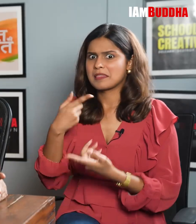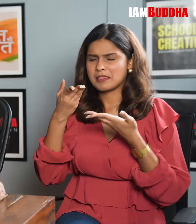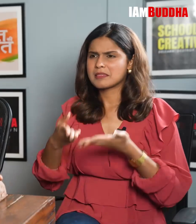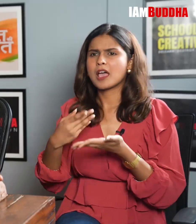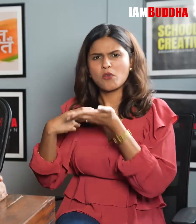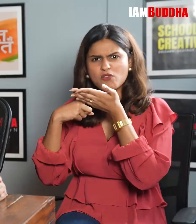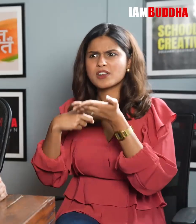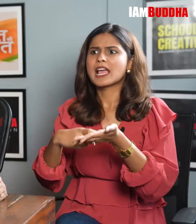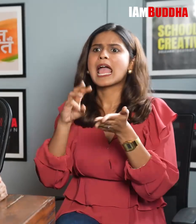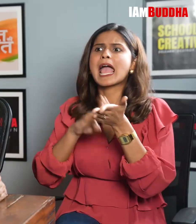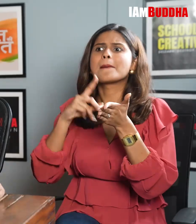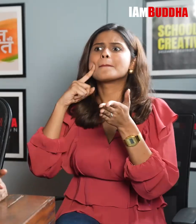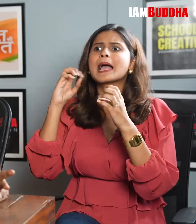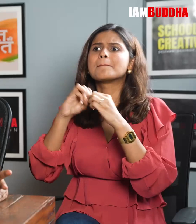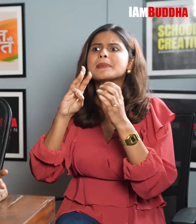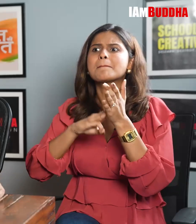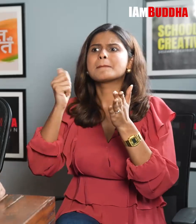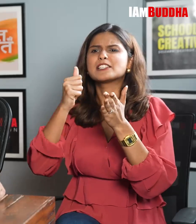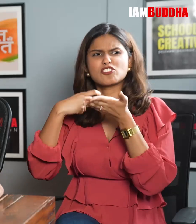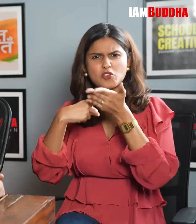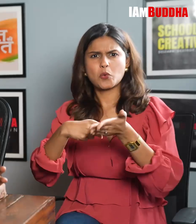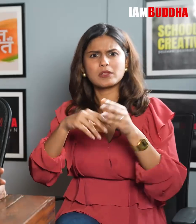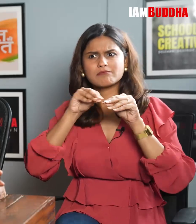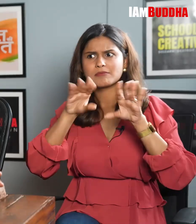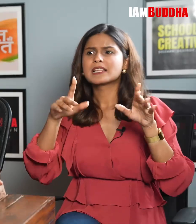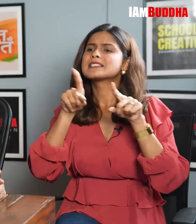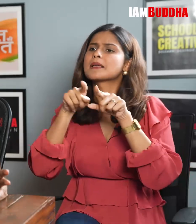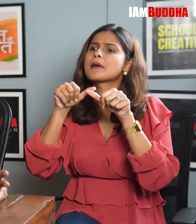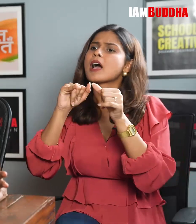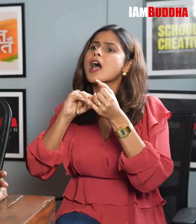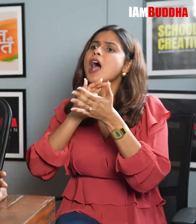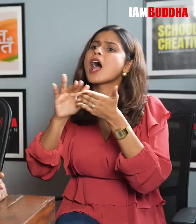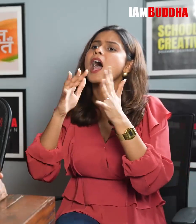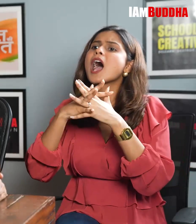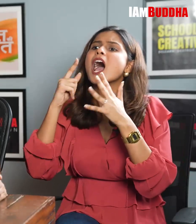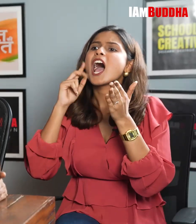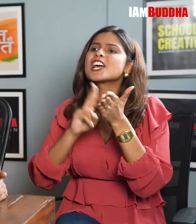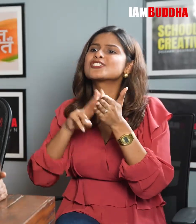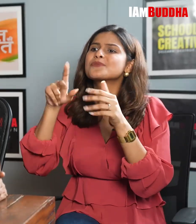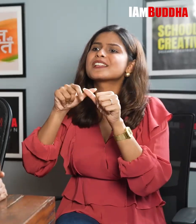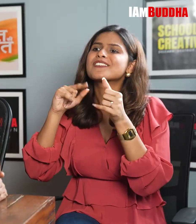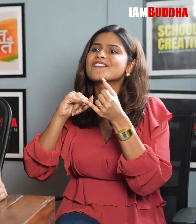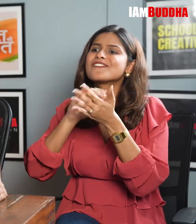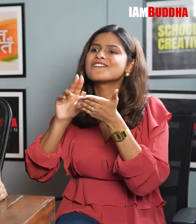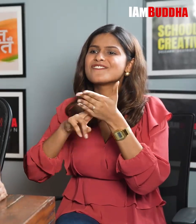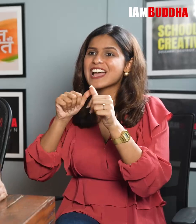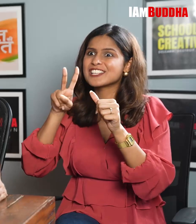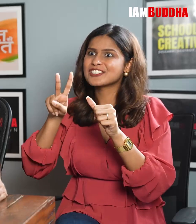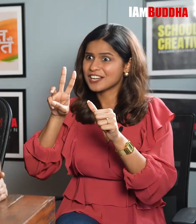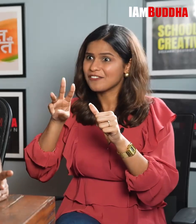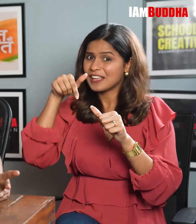to Information and Broadcasting Ministry. And Ashwin Vaishnav ji has been a very successful bureaucrat and a wonderful